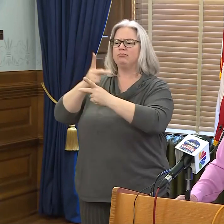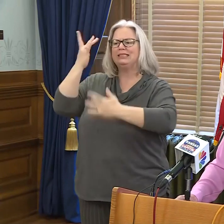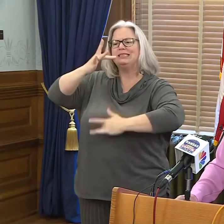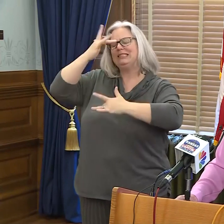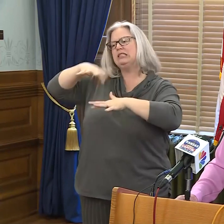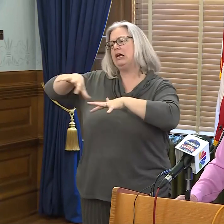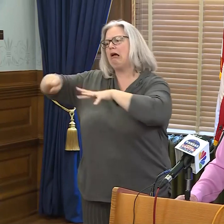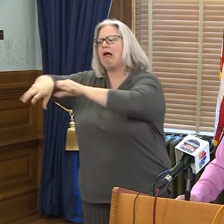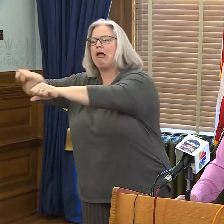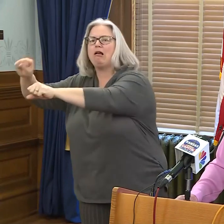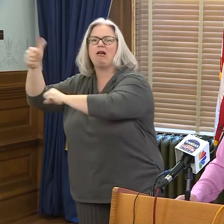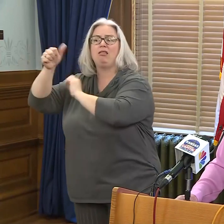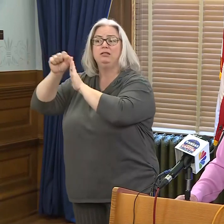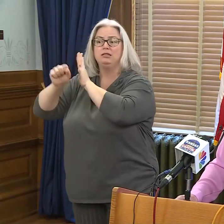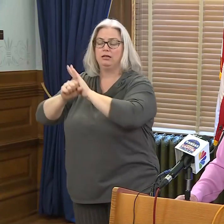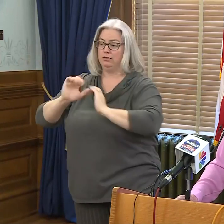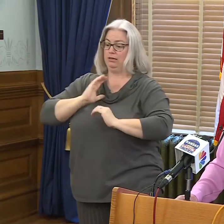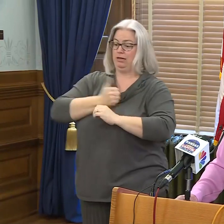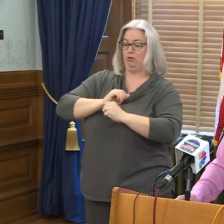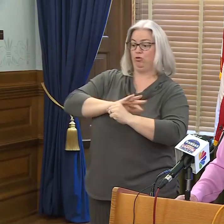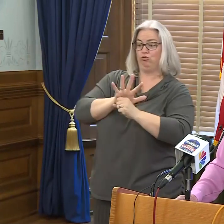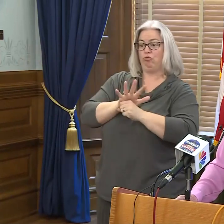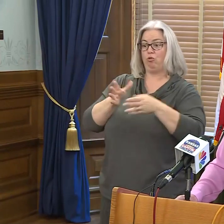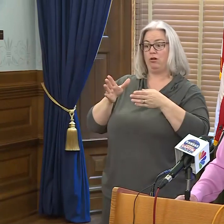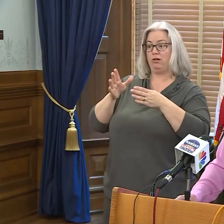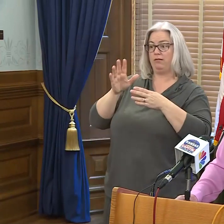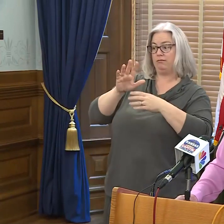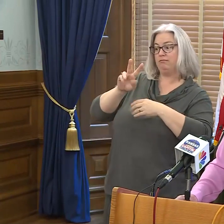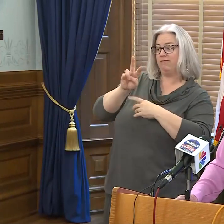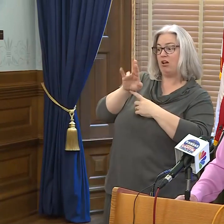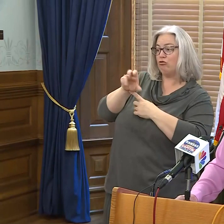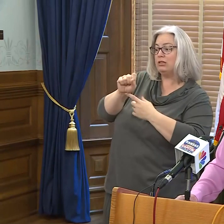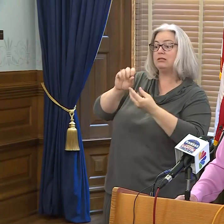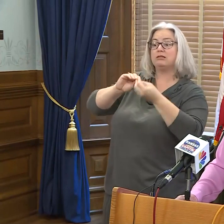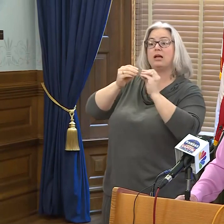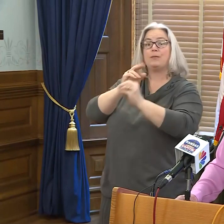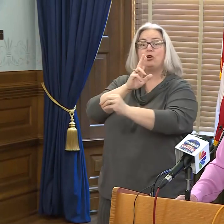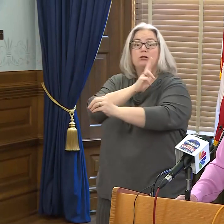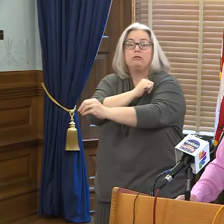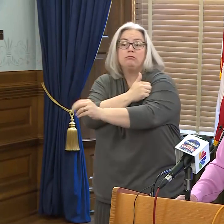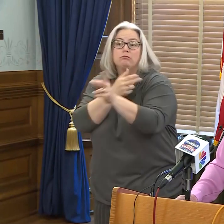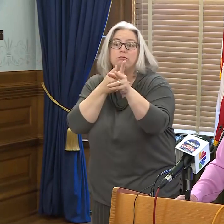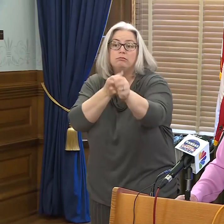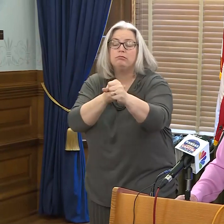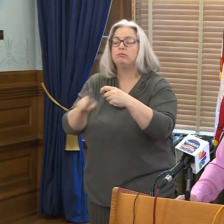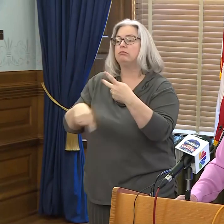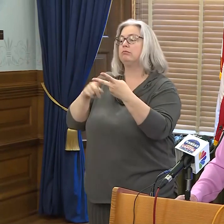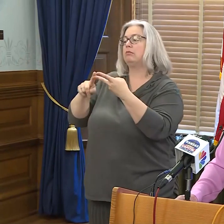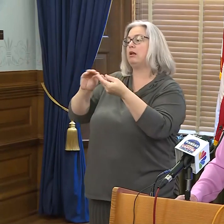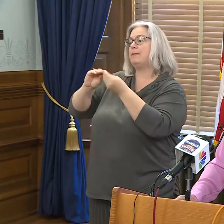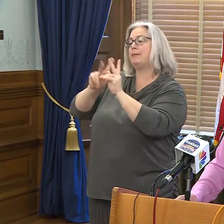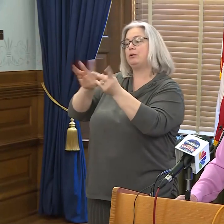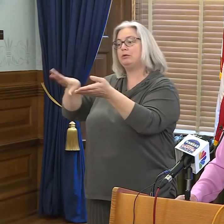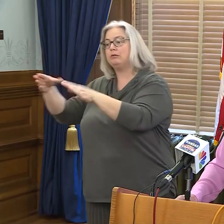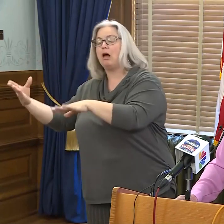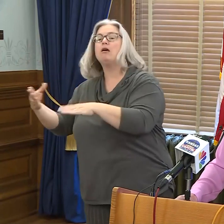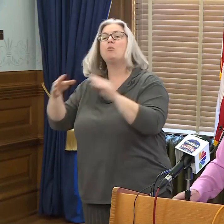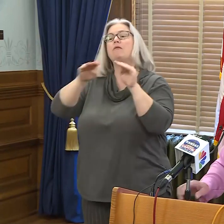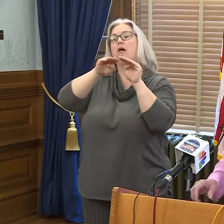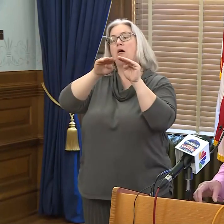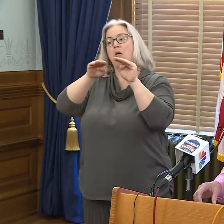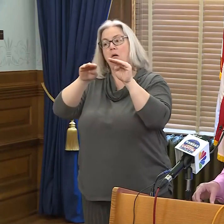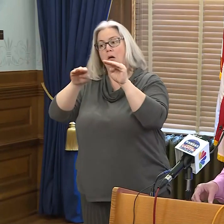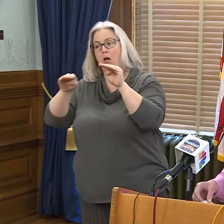states. Our coronavirus-driven hospitalization and death rates have steadily fallen, and we've ramped